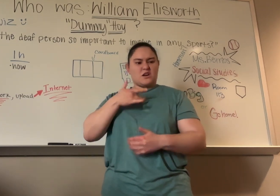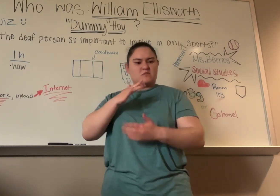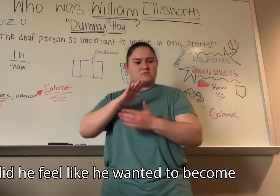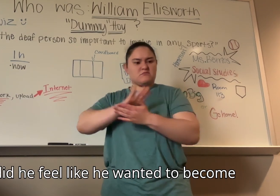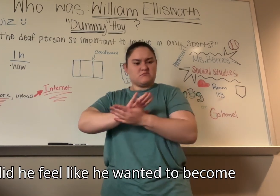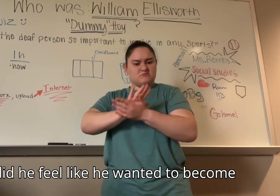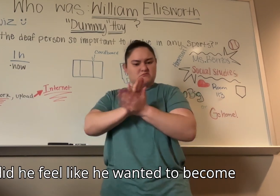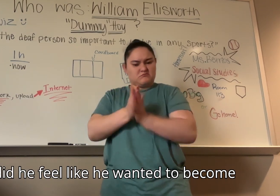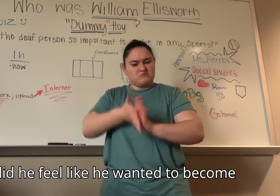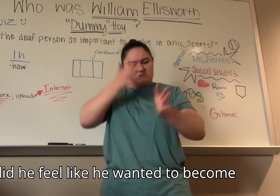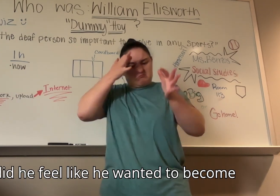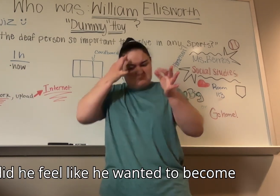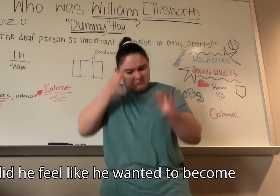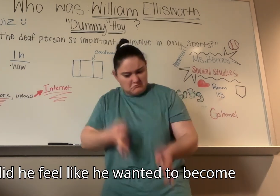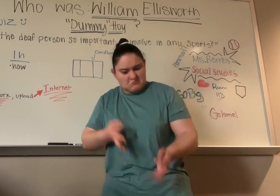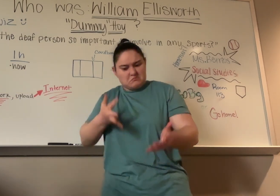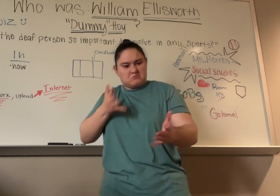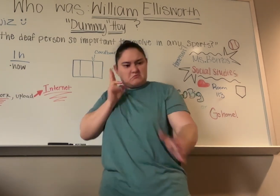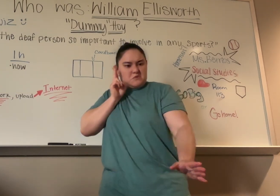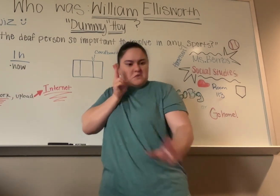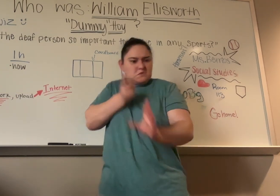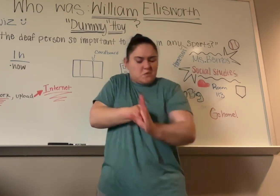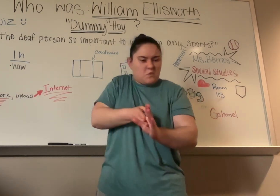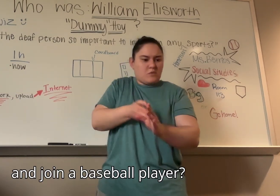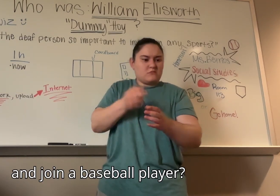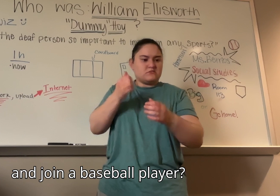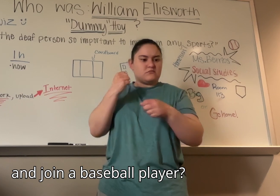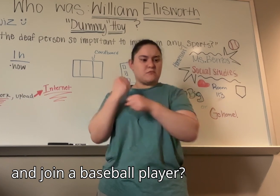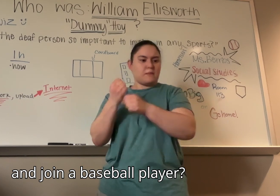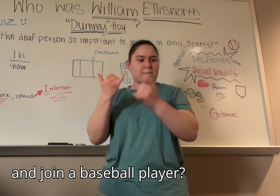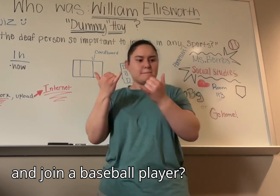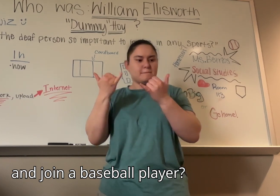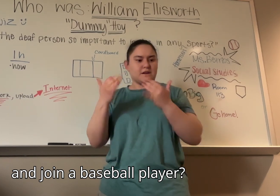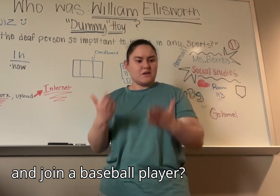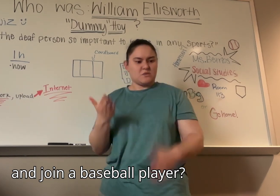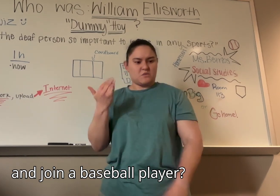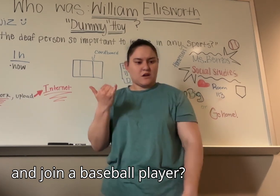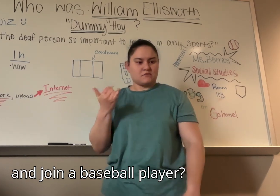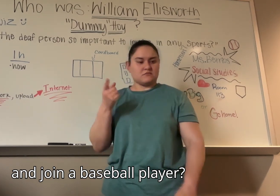Why did he feel like he wanted to become and join a baseball player?